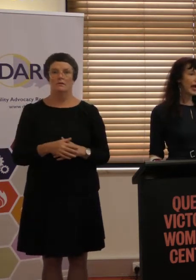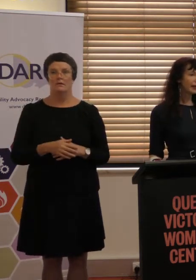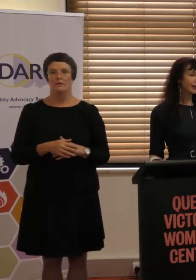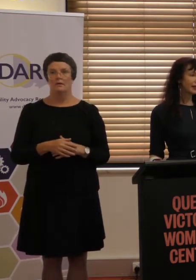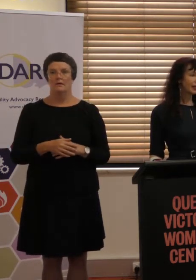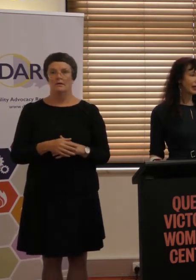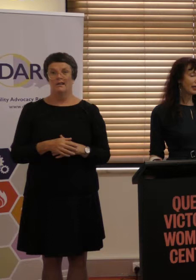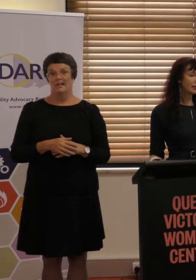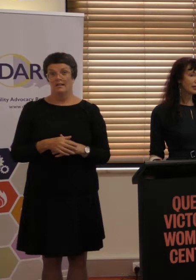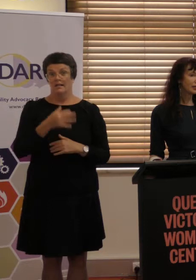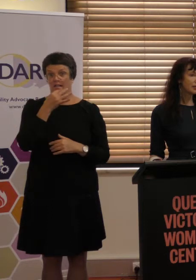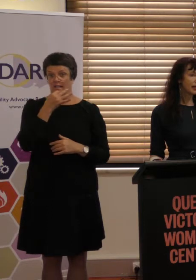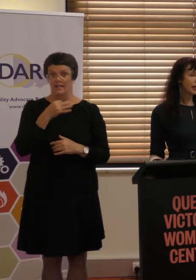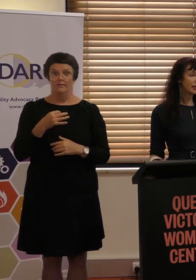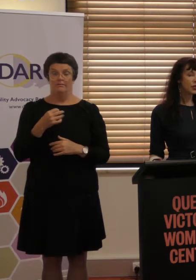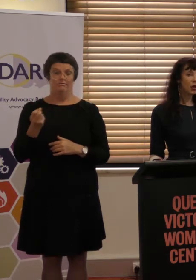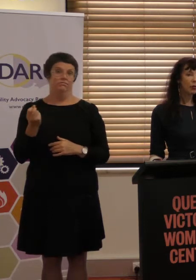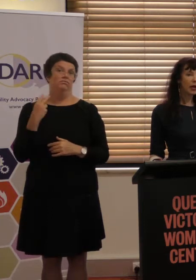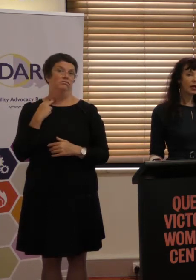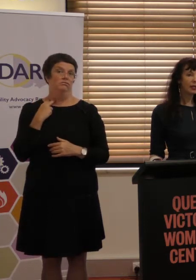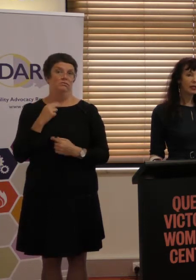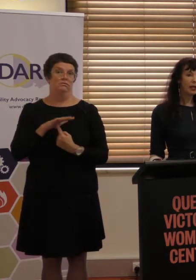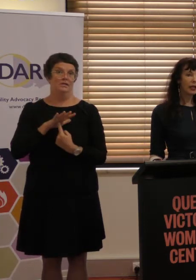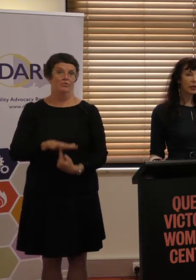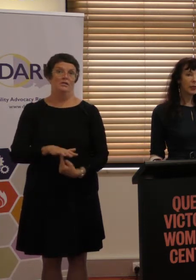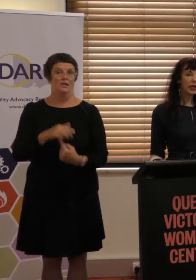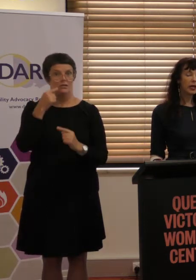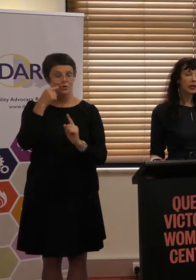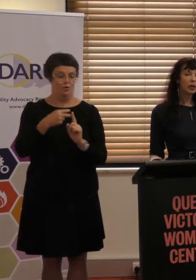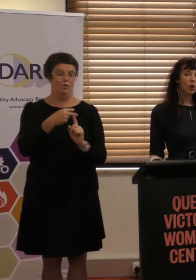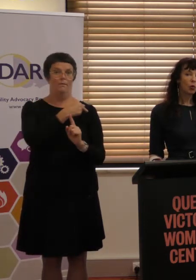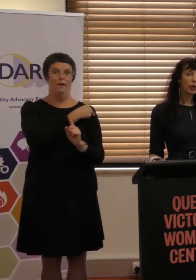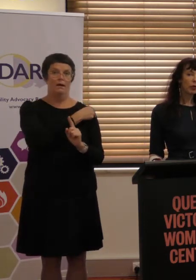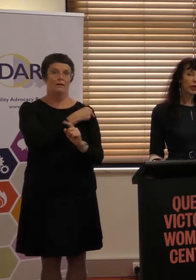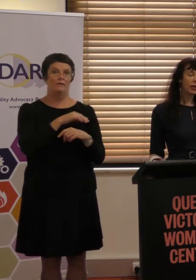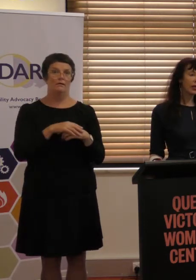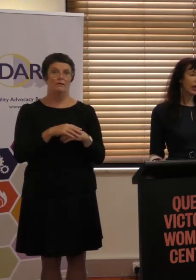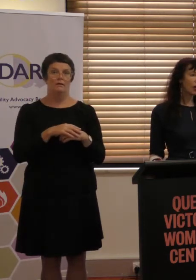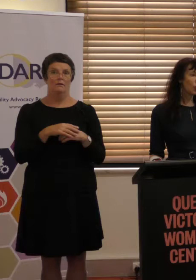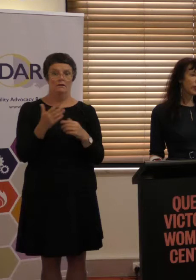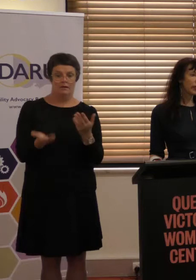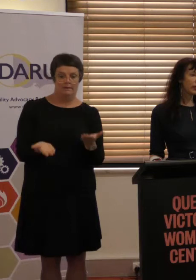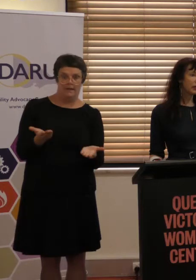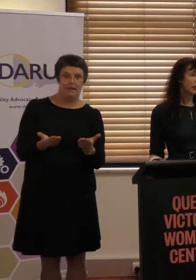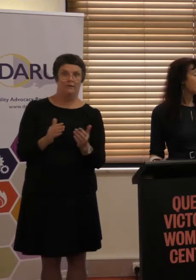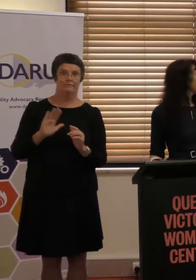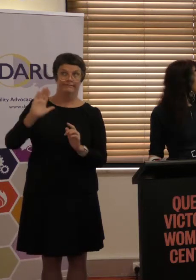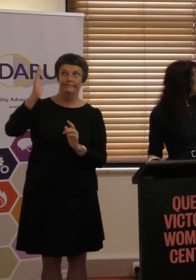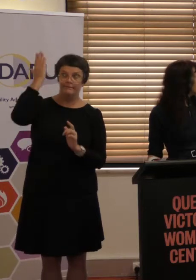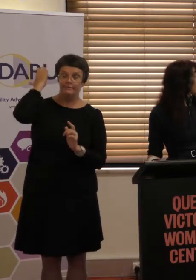look back at decades gone past and compare where we are now with